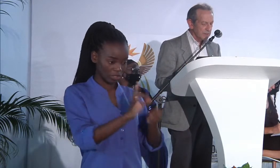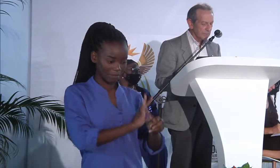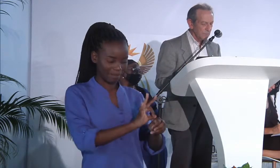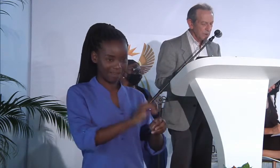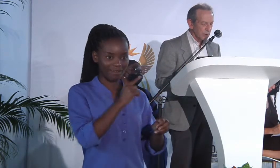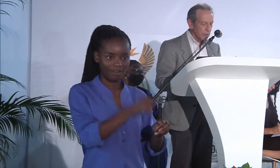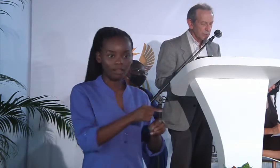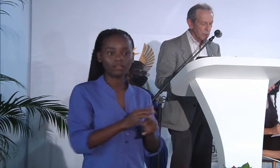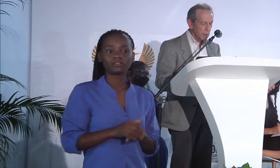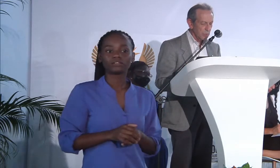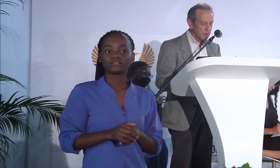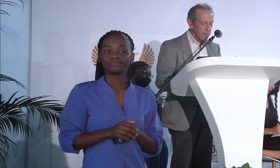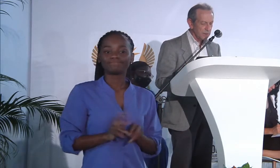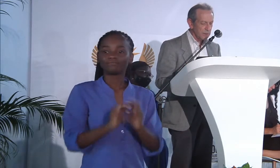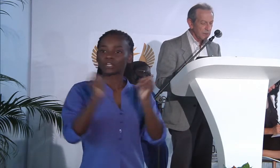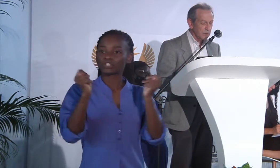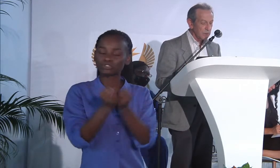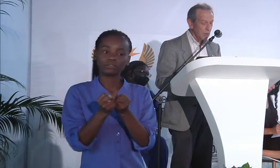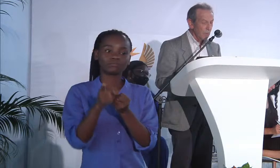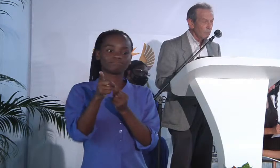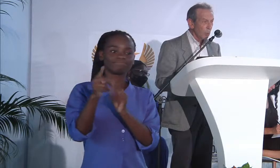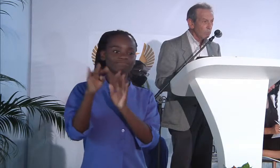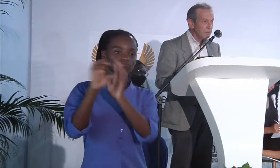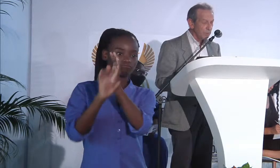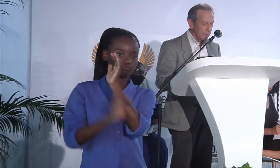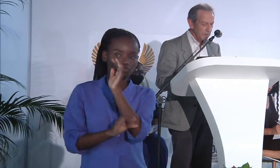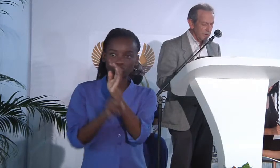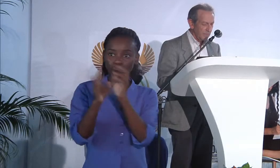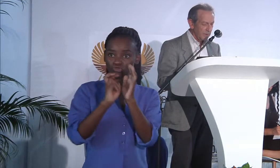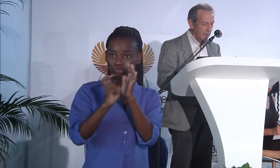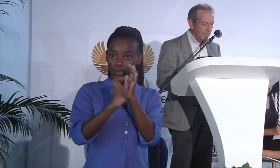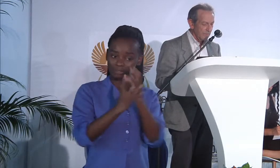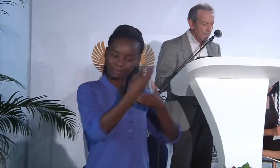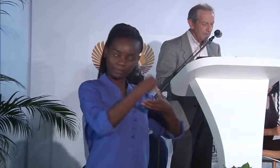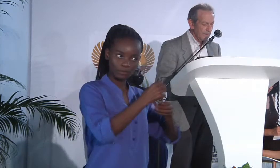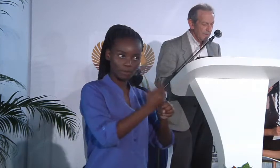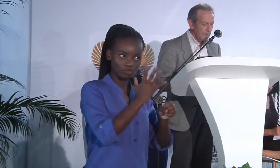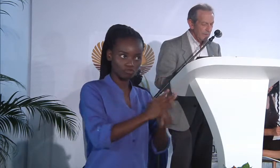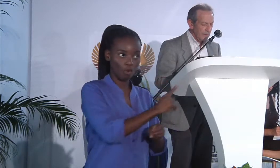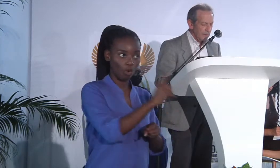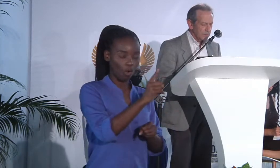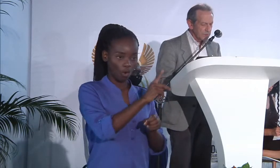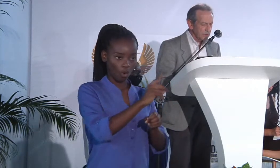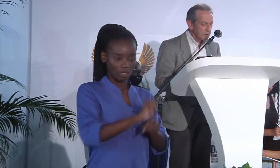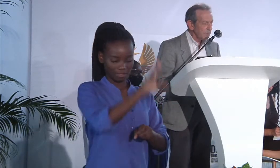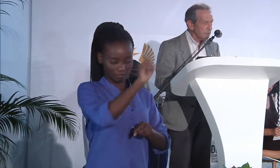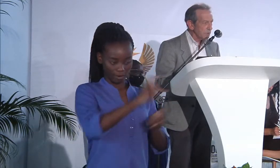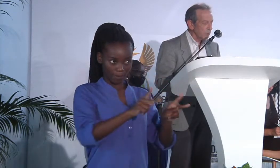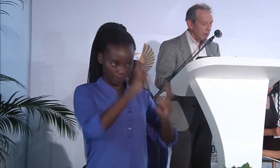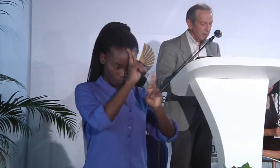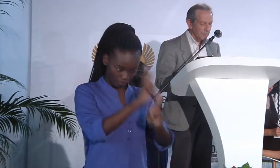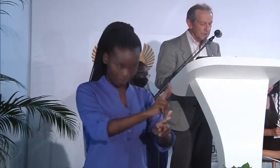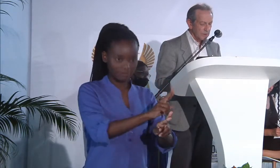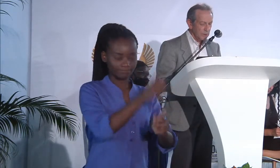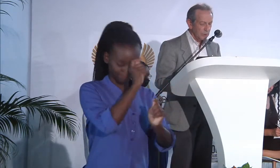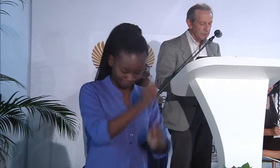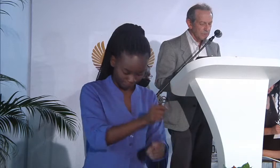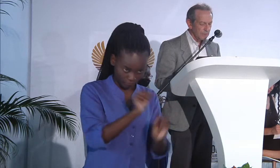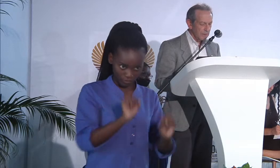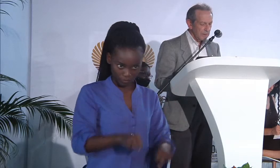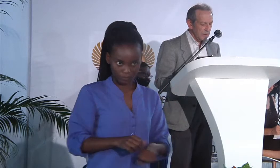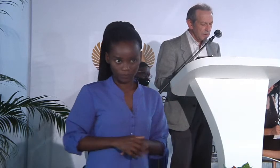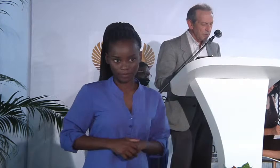plans, and conventions to ensure respect and dignity for all people in South Africa. A concerted effort is required from